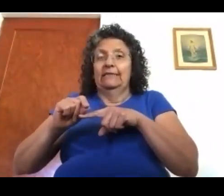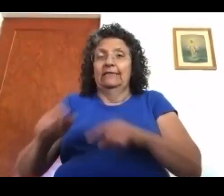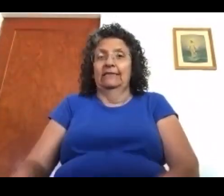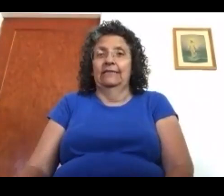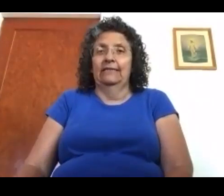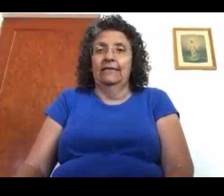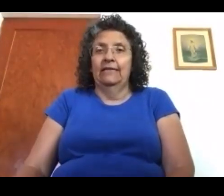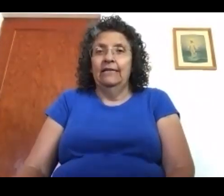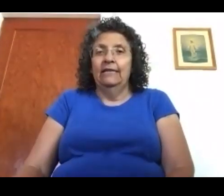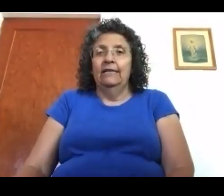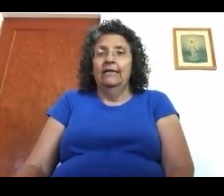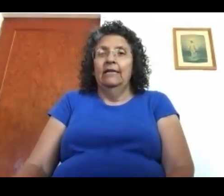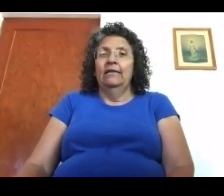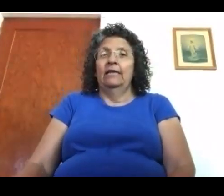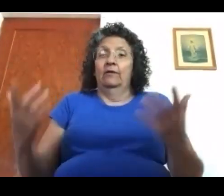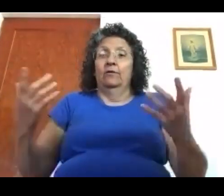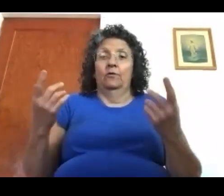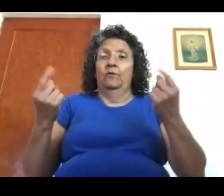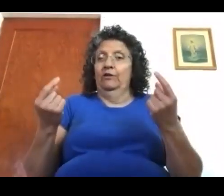And what do seeds need next?